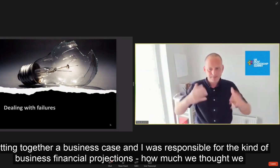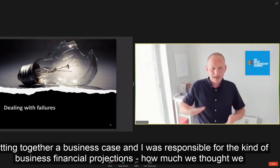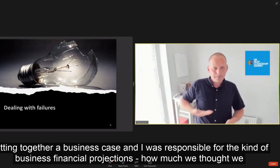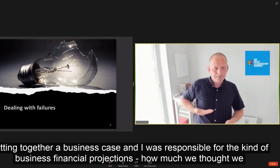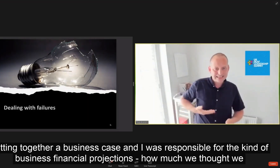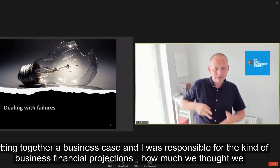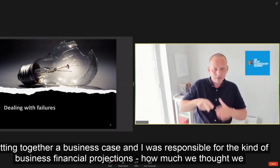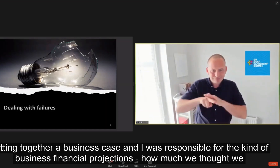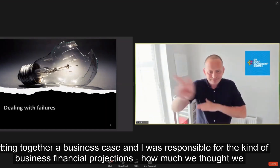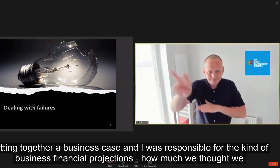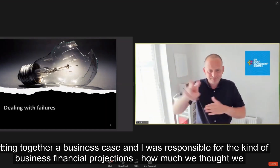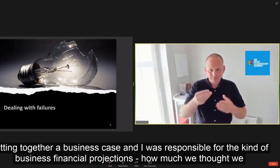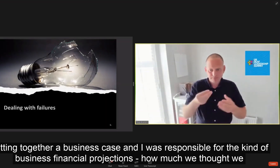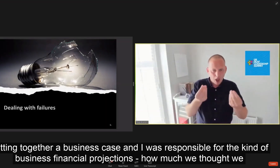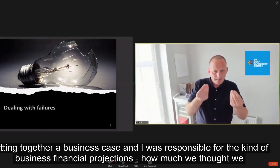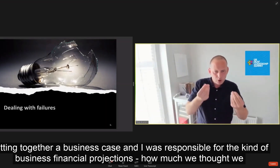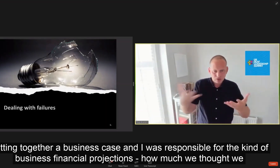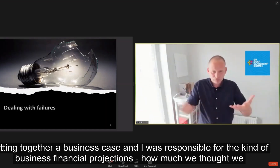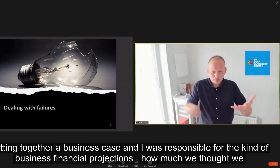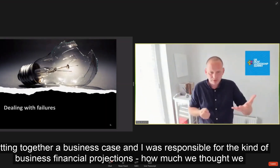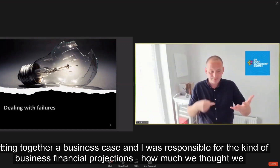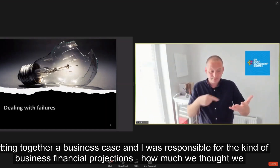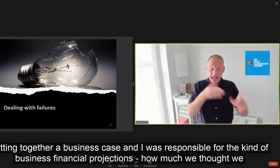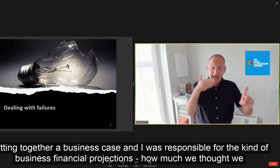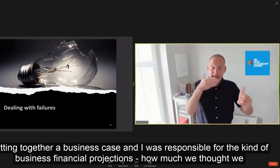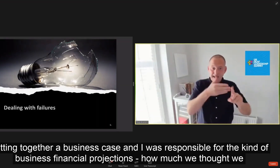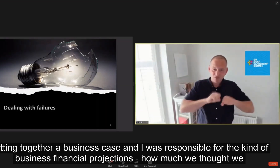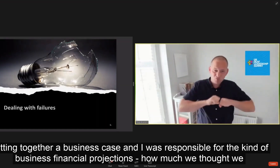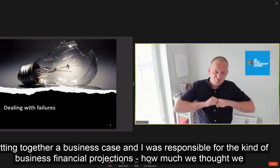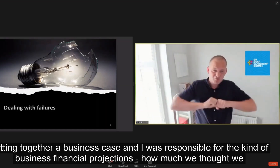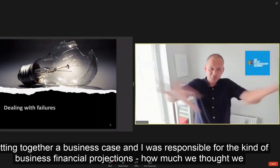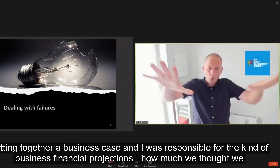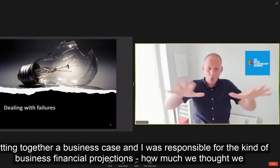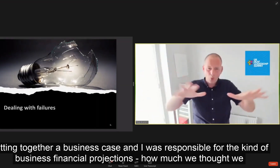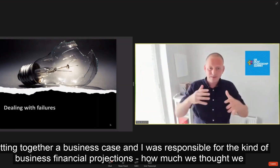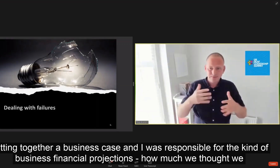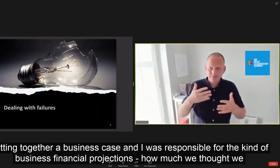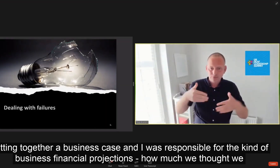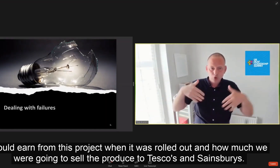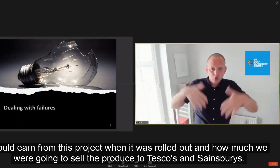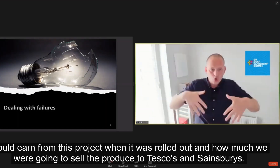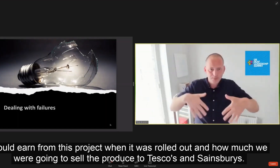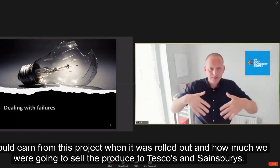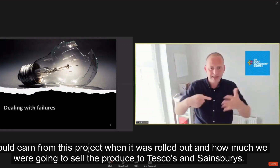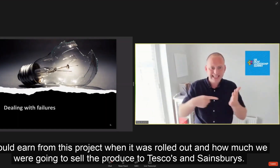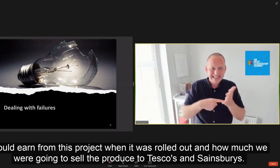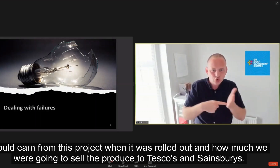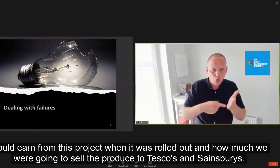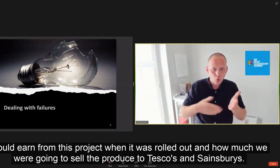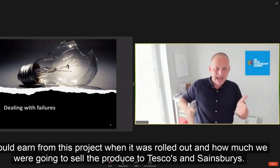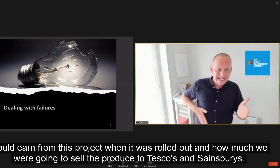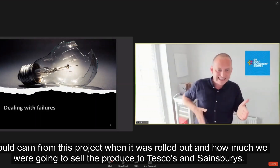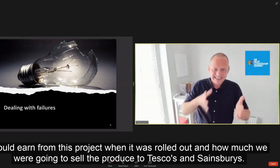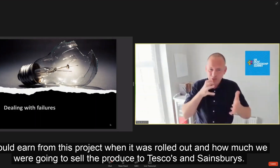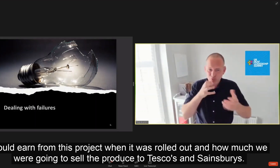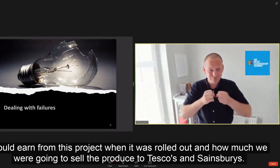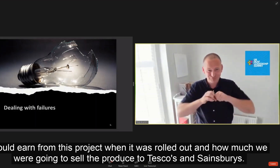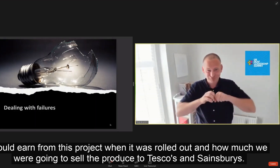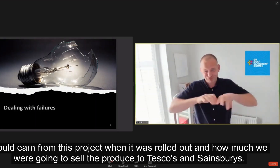was responsible for the kind of business financial projections, how much we thought we could earn from this new project when it was rolled out, how much were